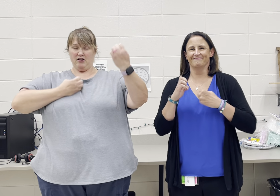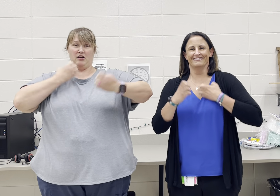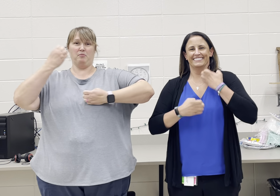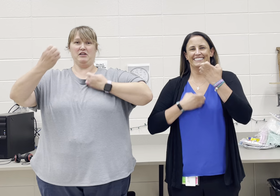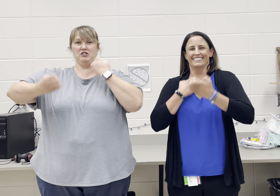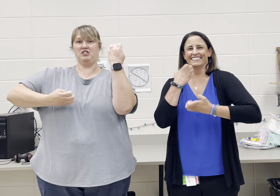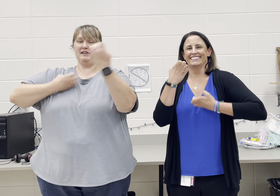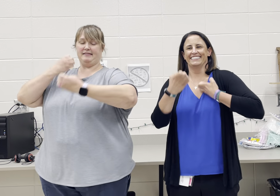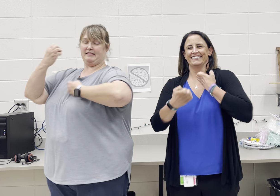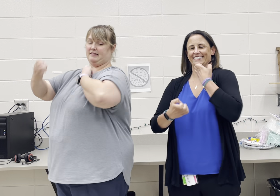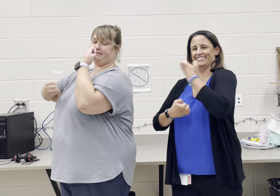gonna brush your chest.